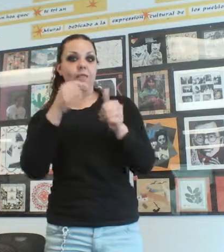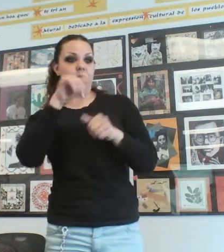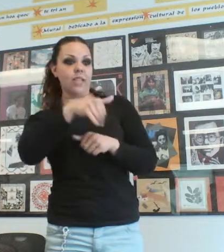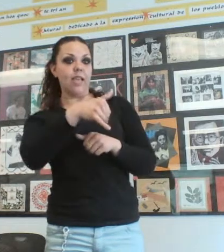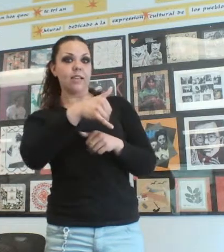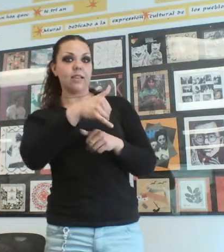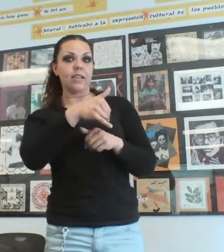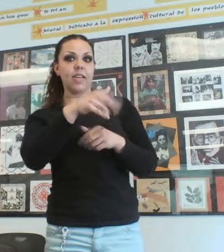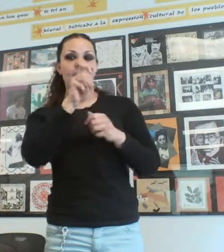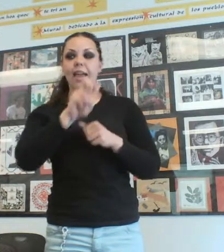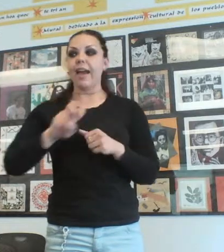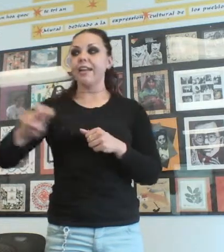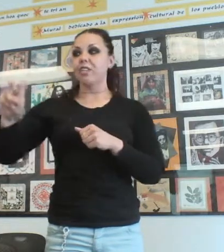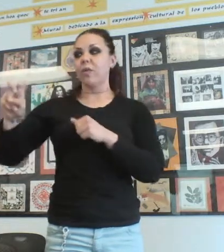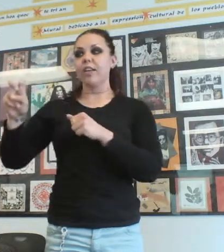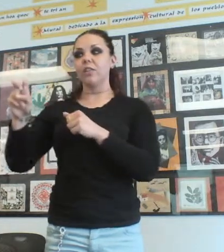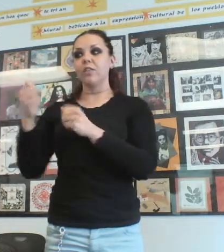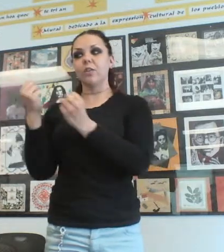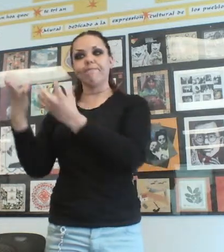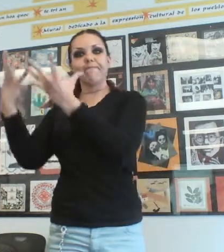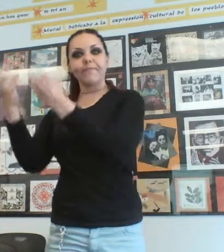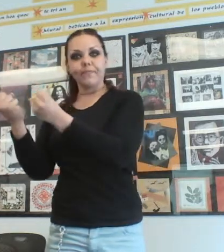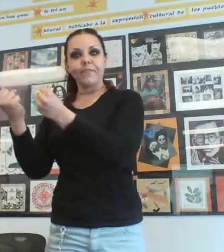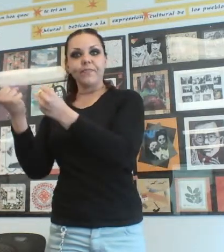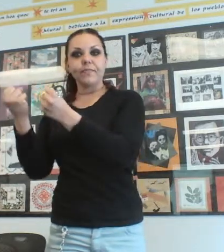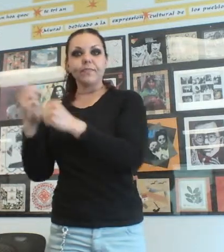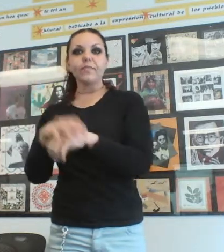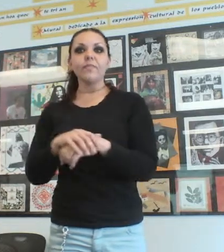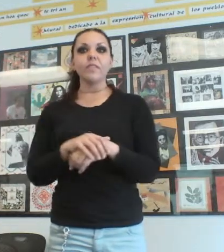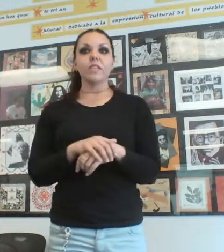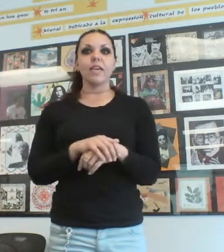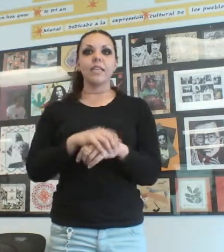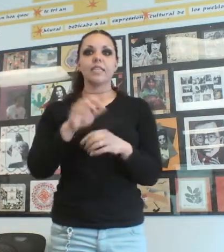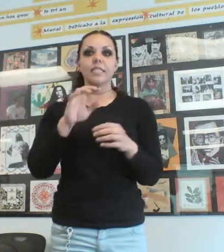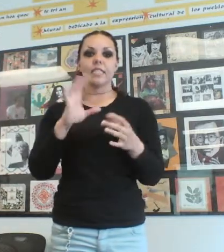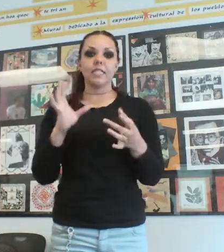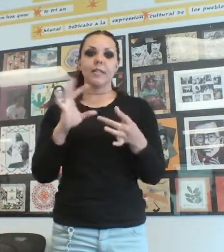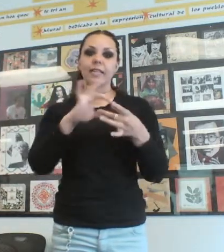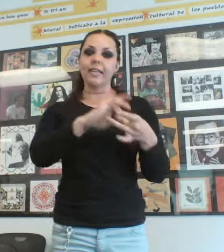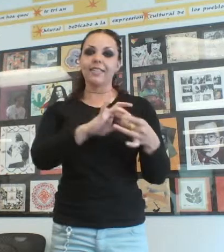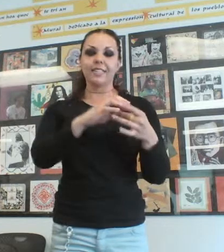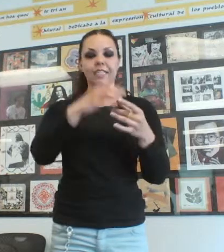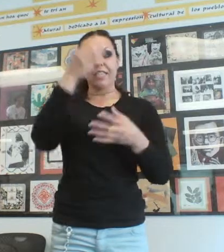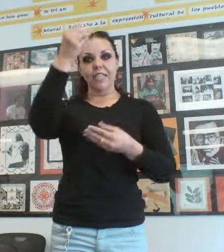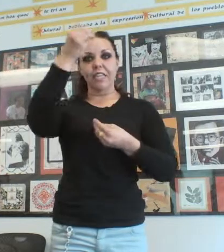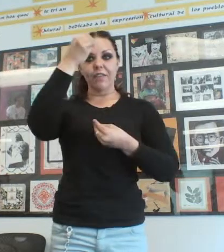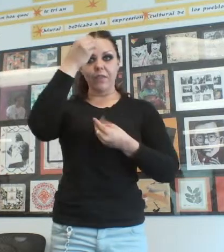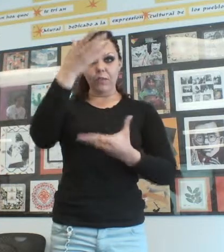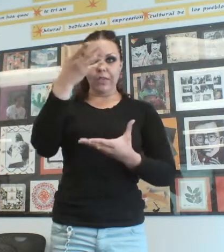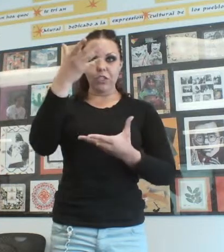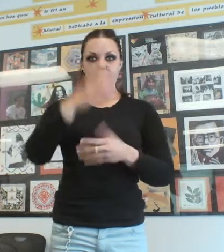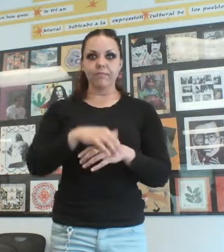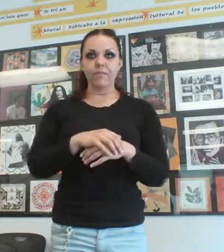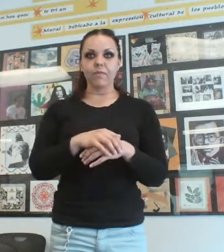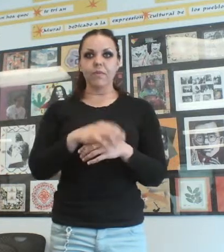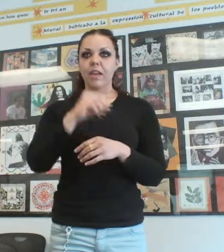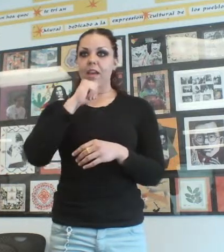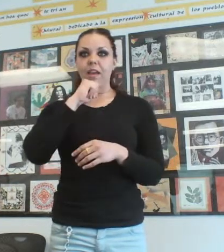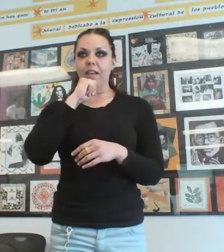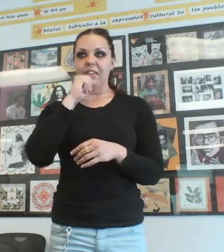there. Okay, it's all about the information. It doesn't take into consideration the target audience, the consumers or